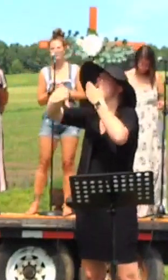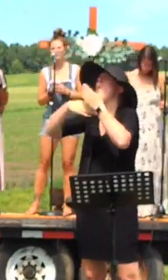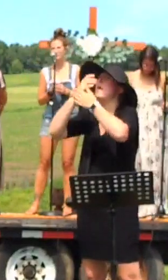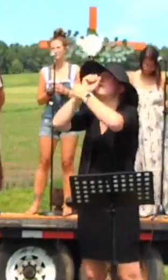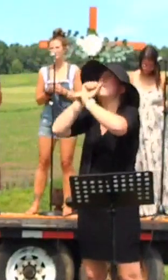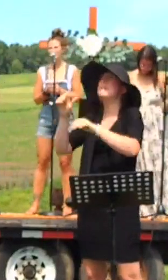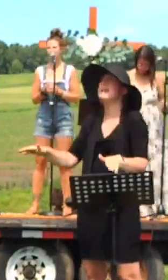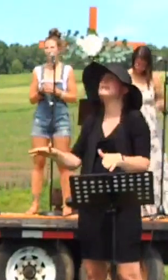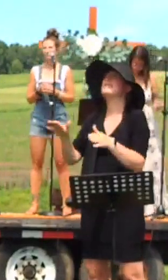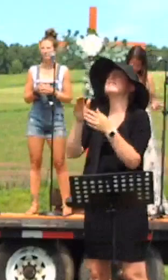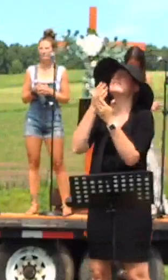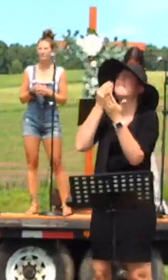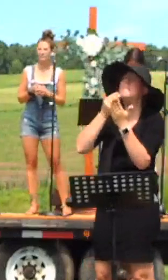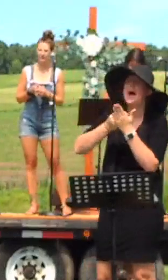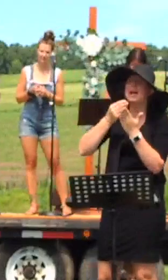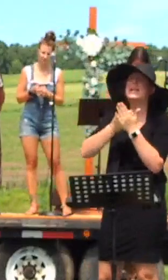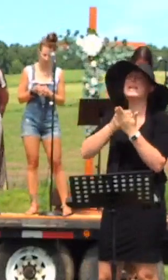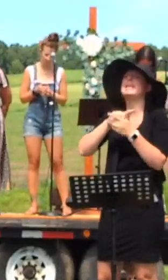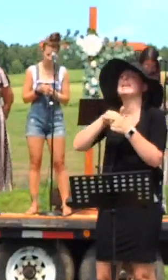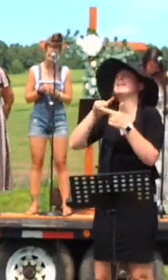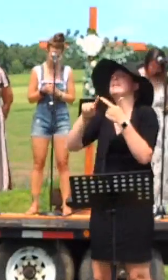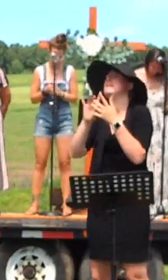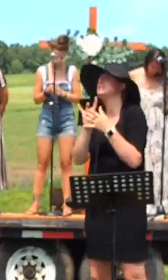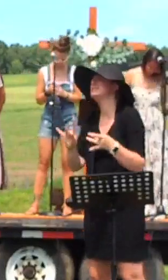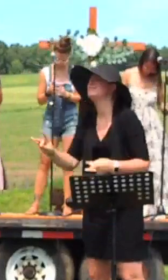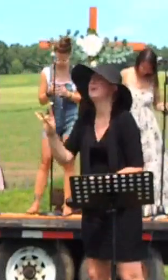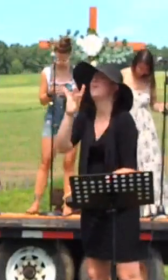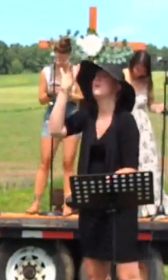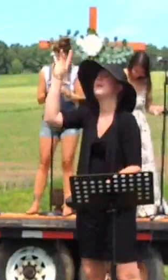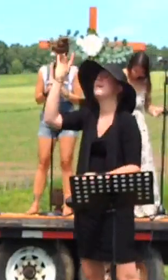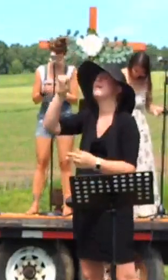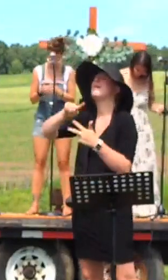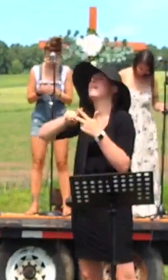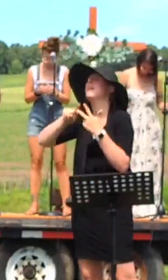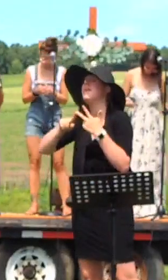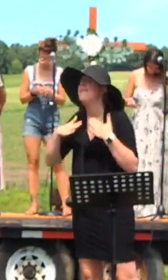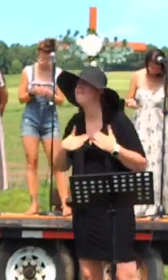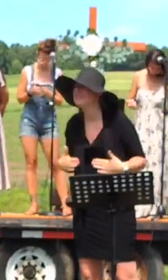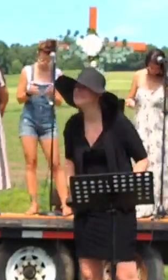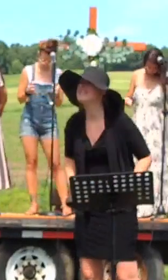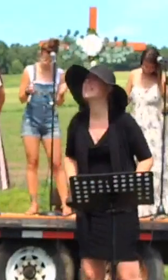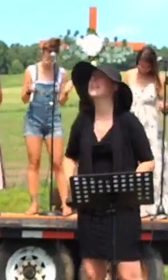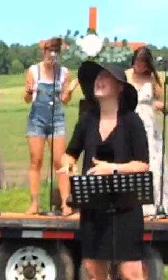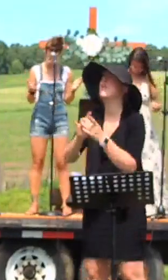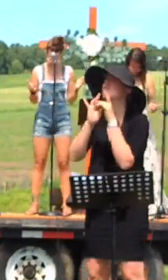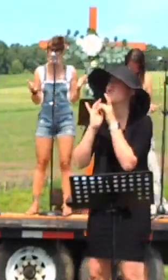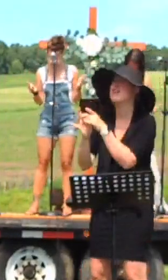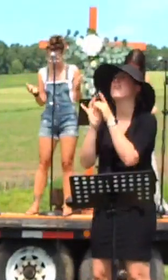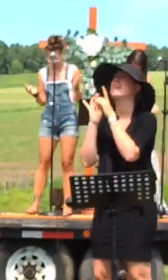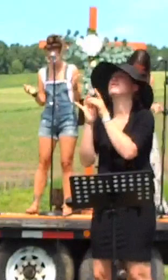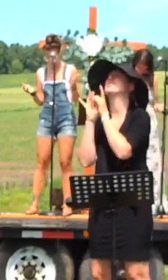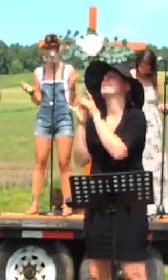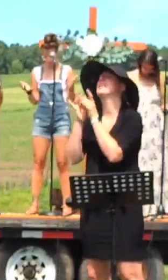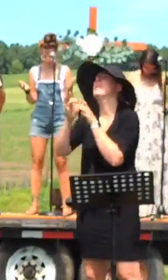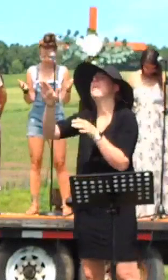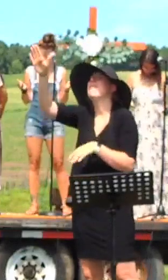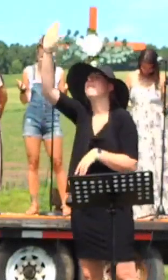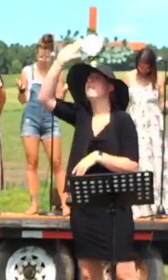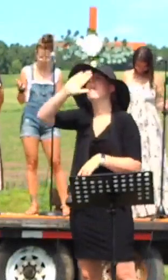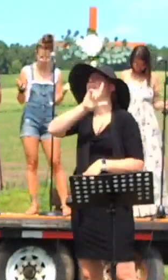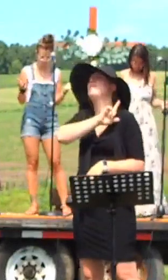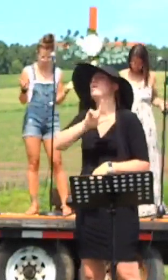it be monetarily or spiritually or physically and relationally. Lord, we are so